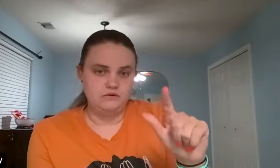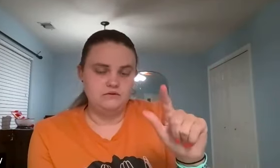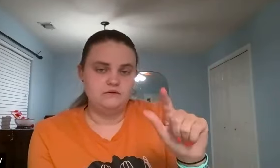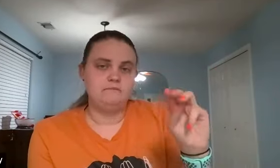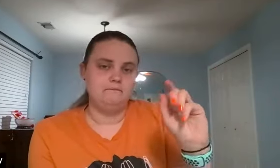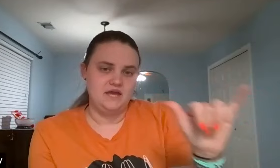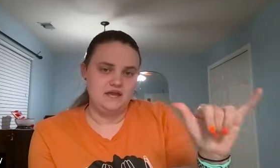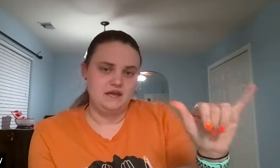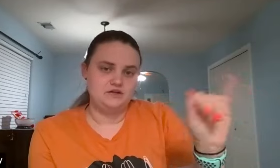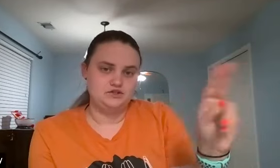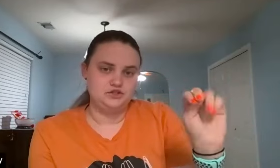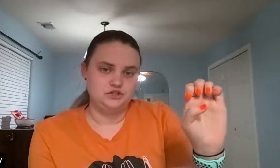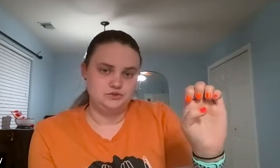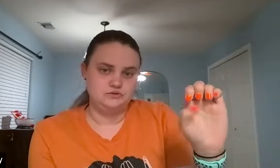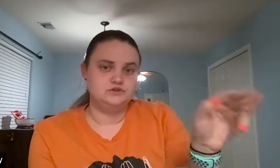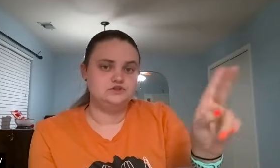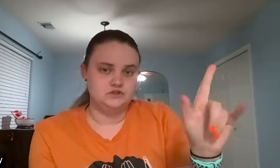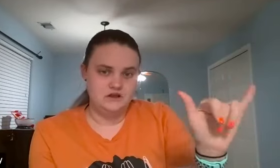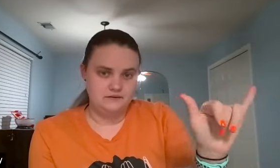April, May, June, July.